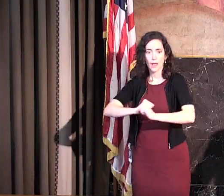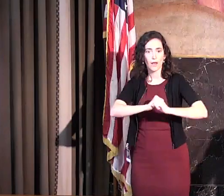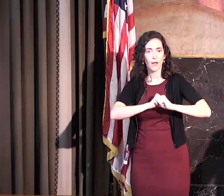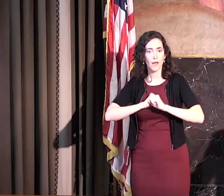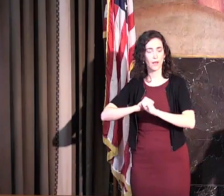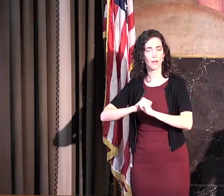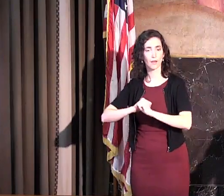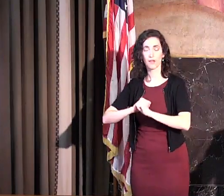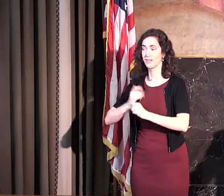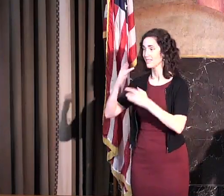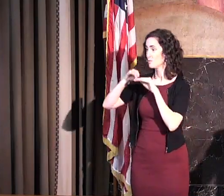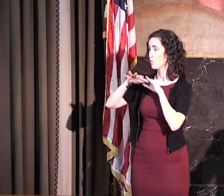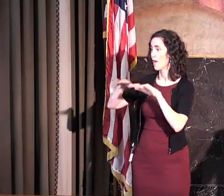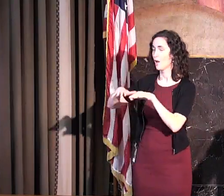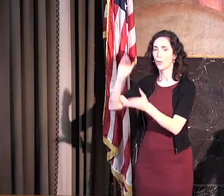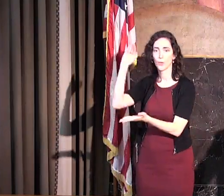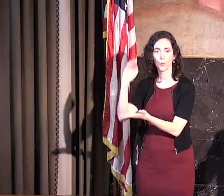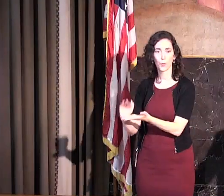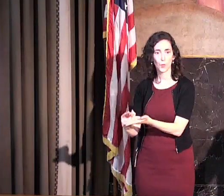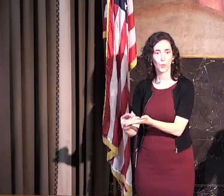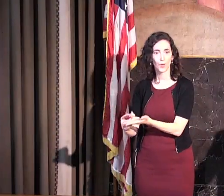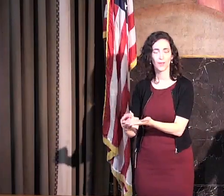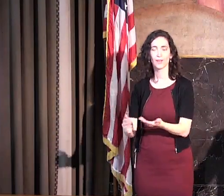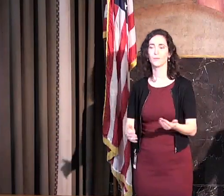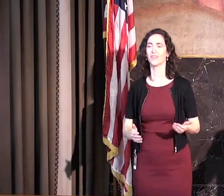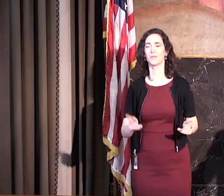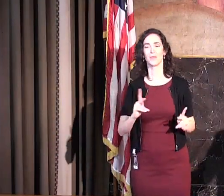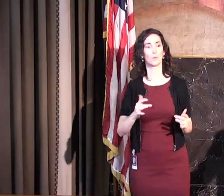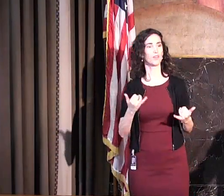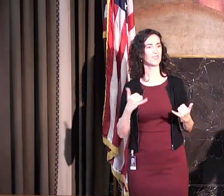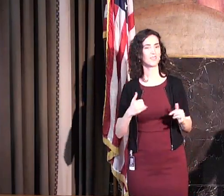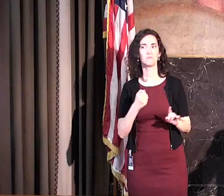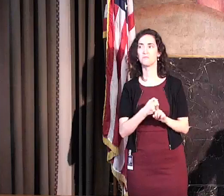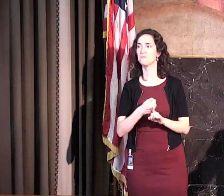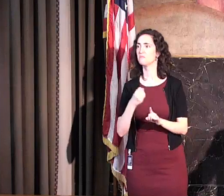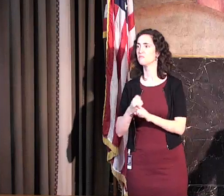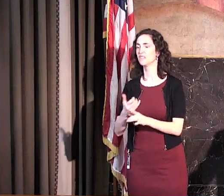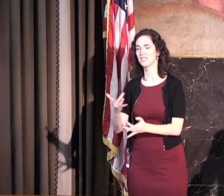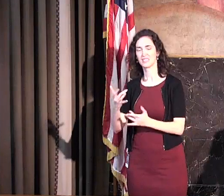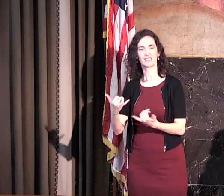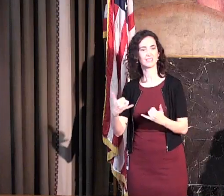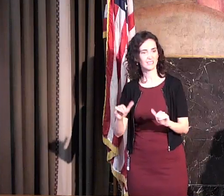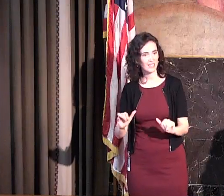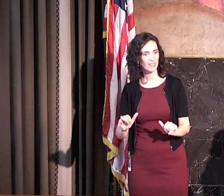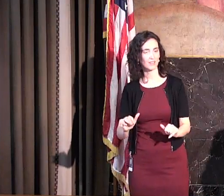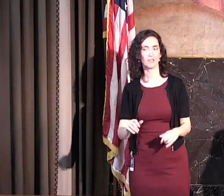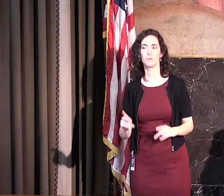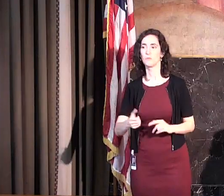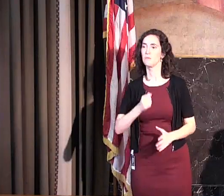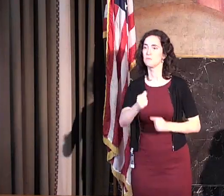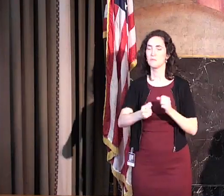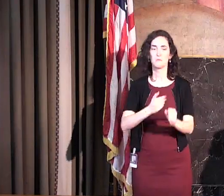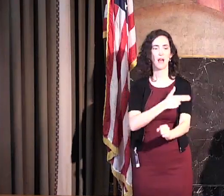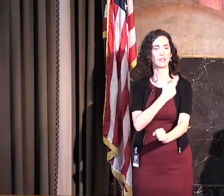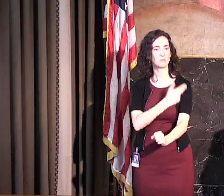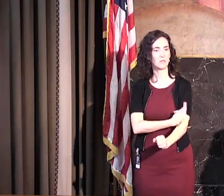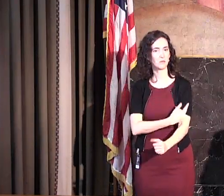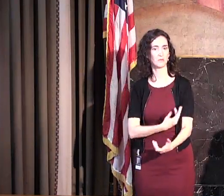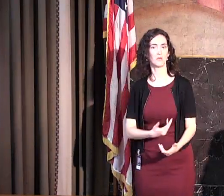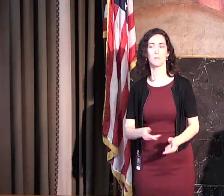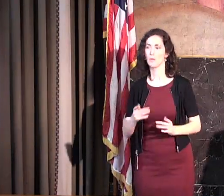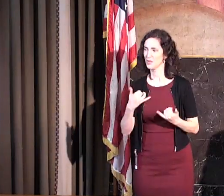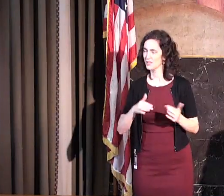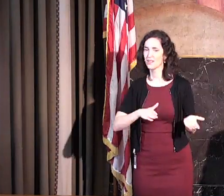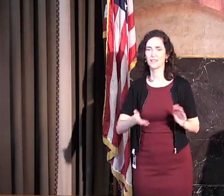slow transmission. But people are still getting sick. People are still being hospitalized. People are still